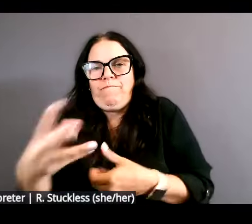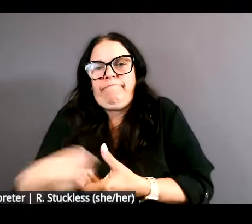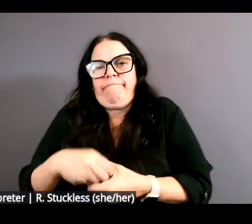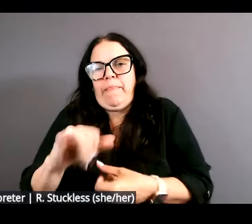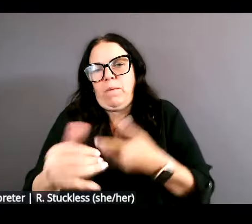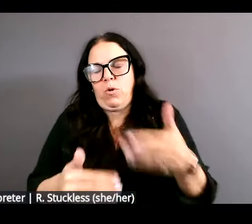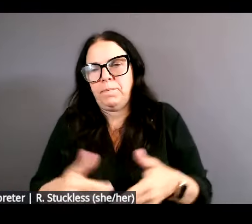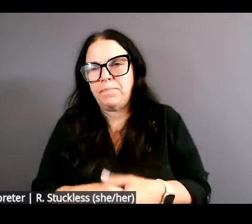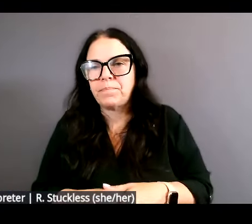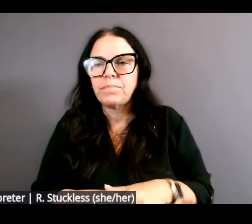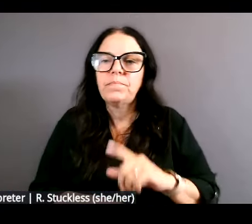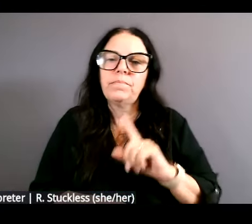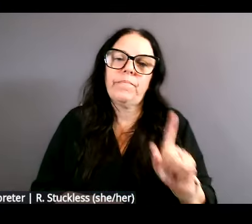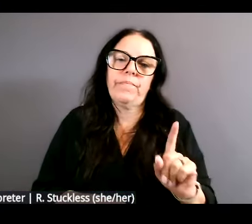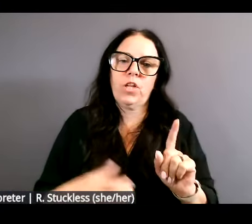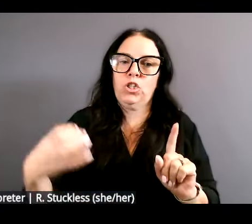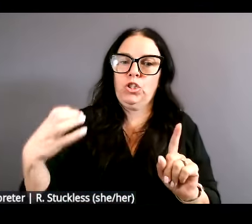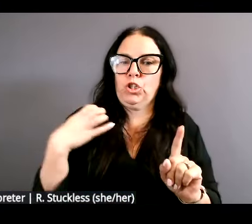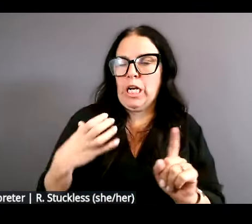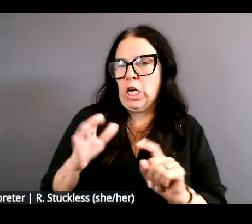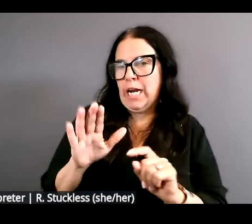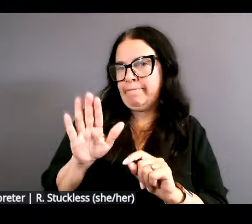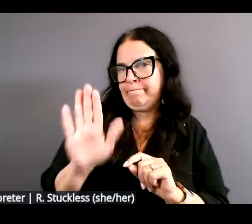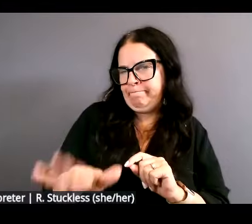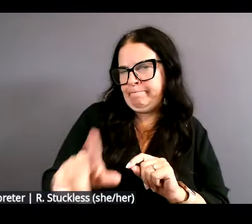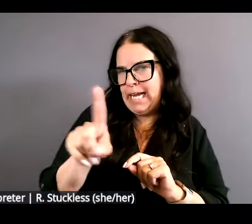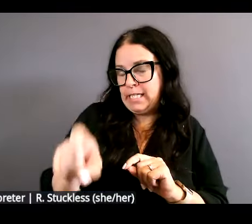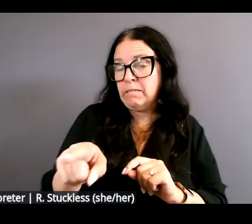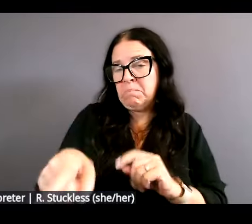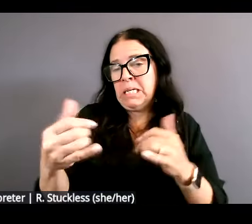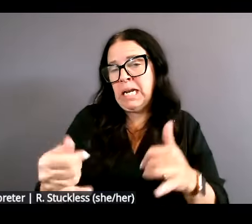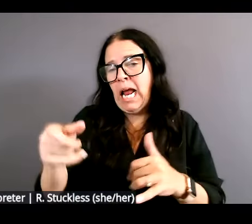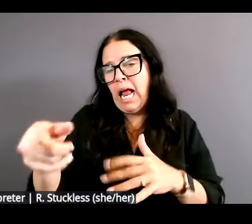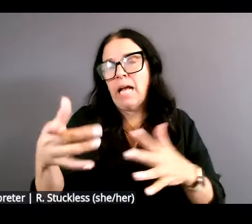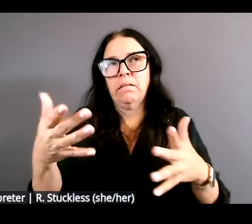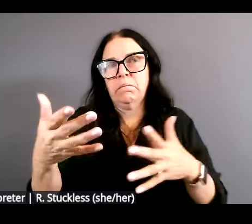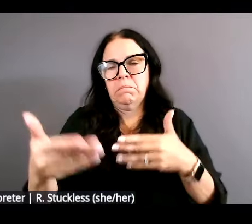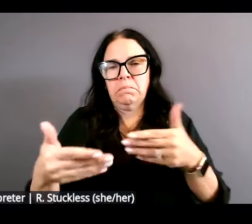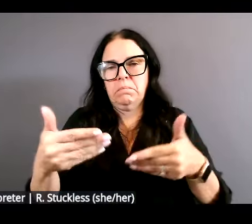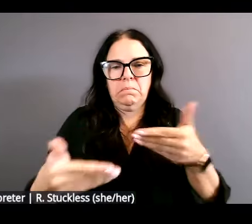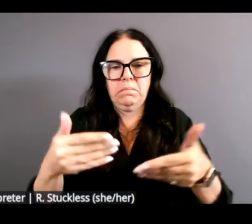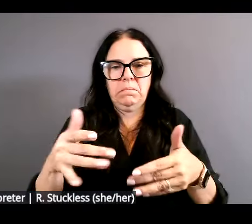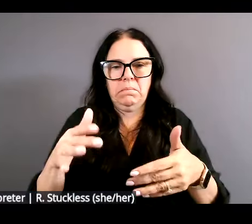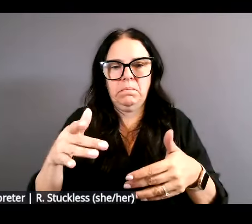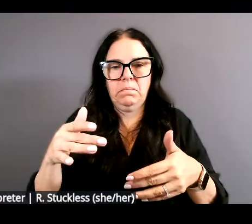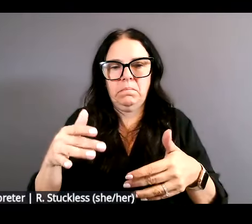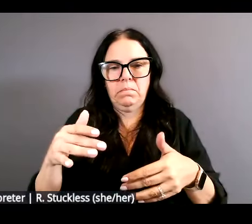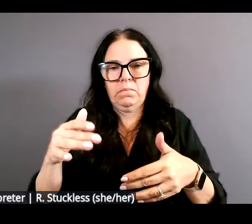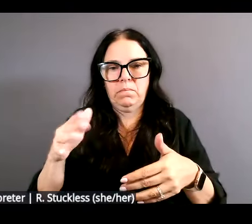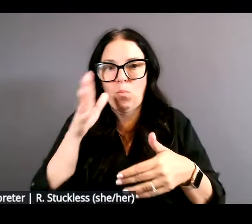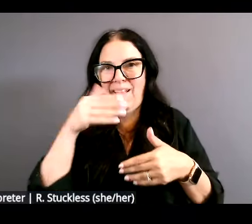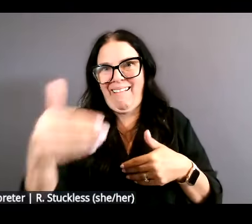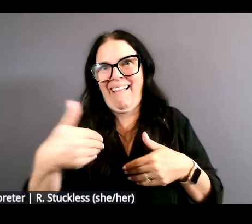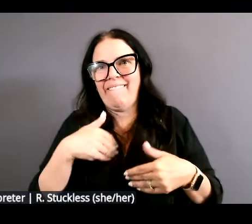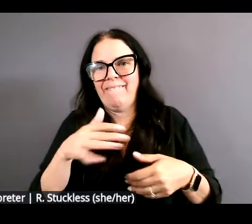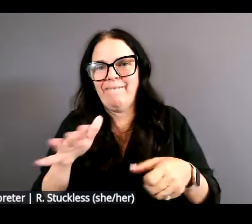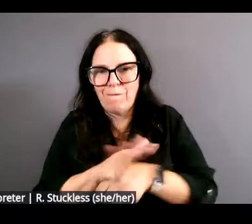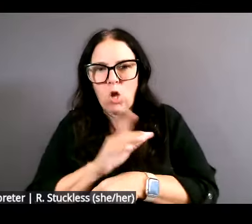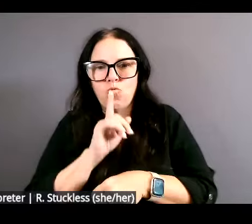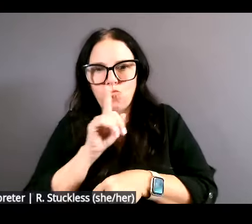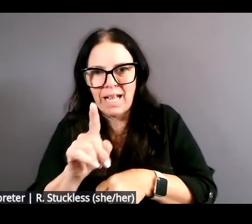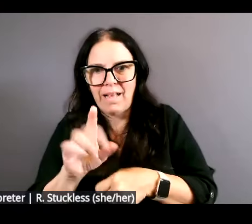that, as you know, you're working with the high-speed scanners in another campaign that are kind of in a real full cycle coming up, also working with